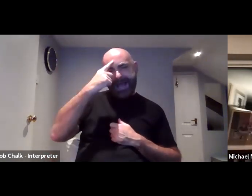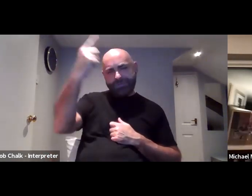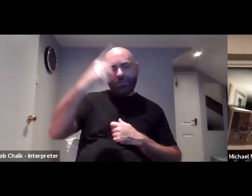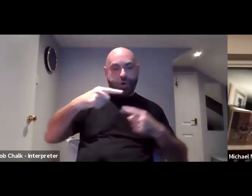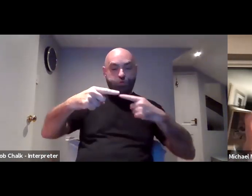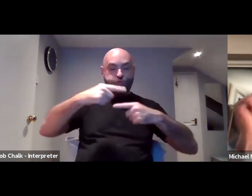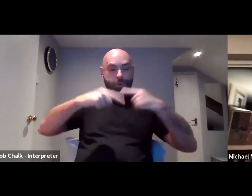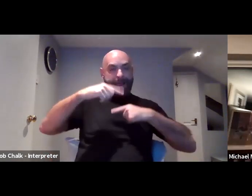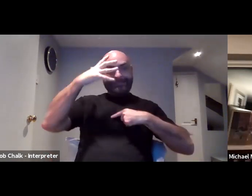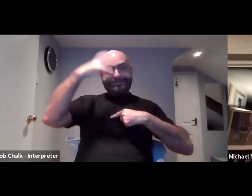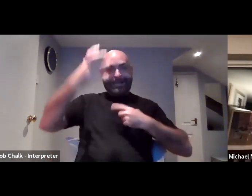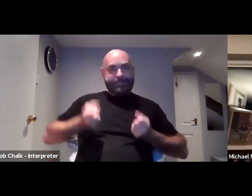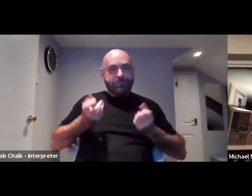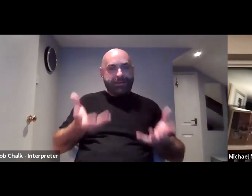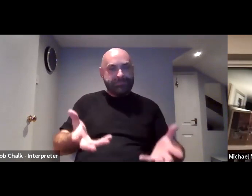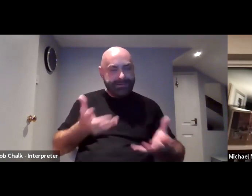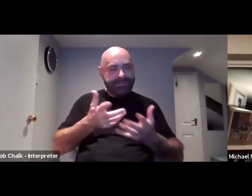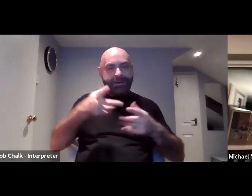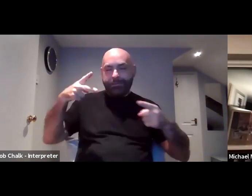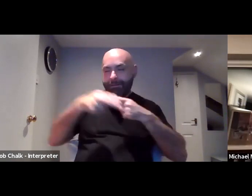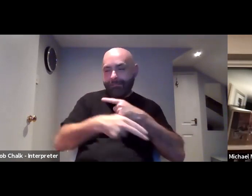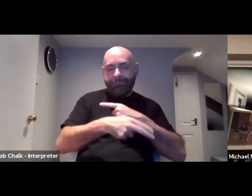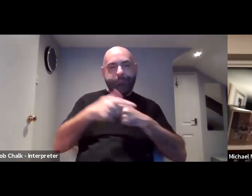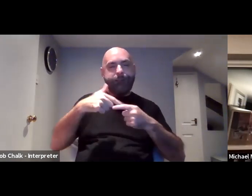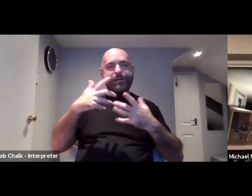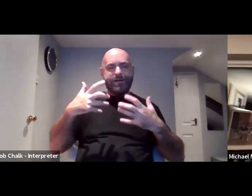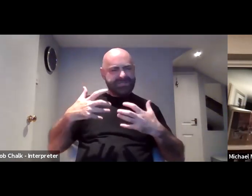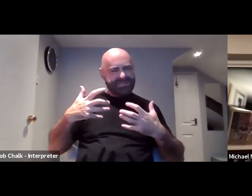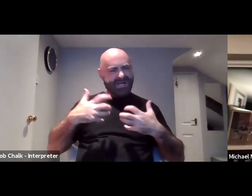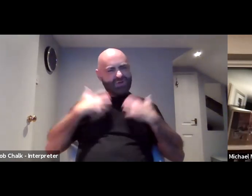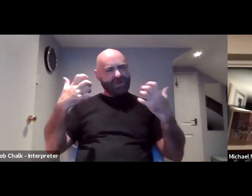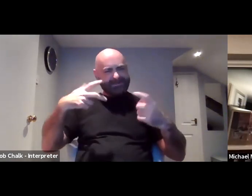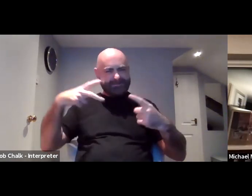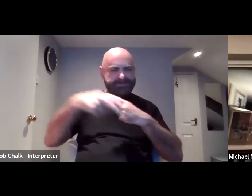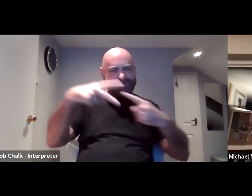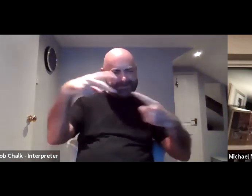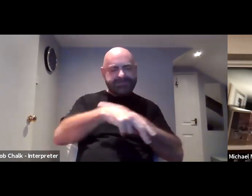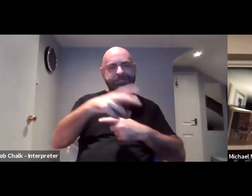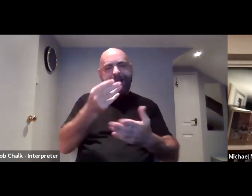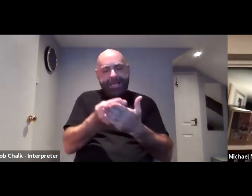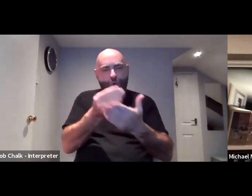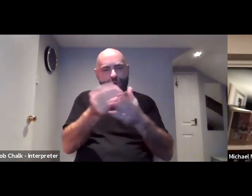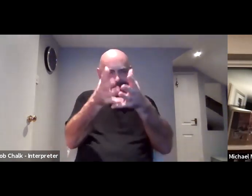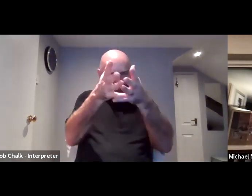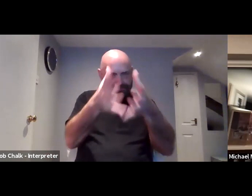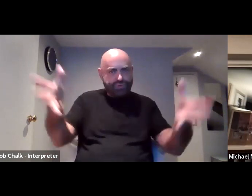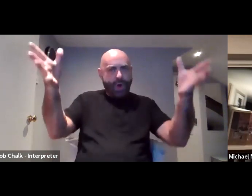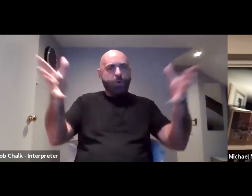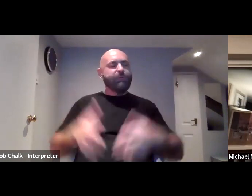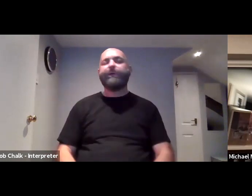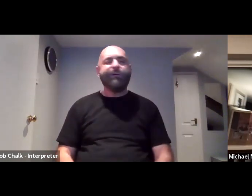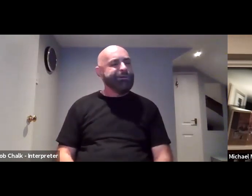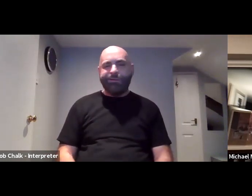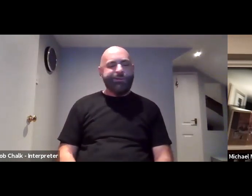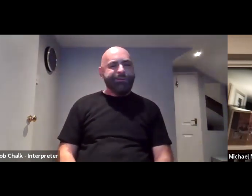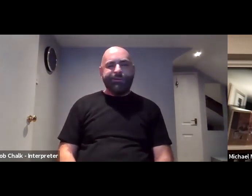back of the state, of making cuts in a regressive way in order to get the economy growing, was